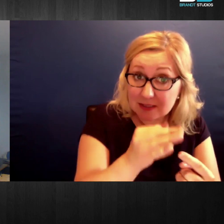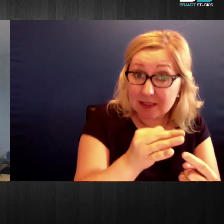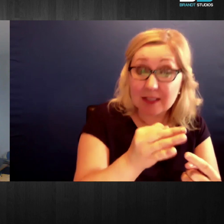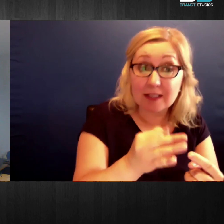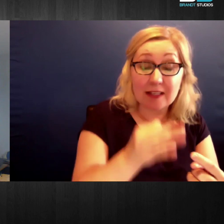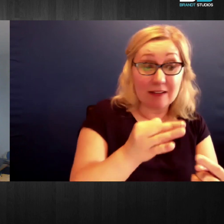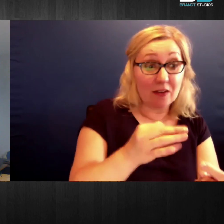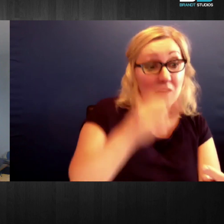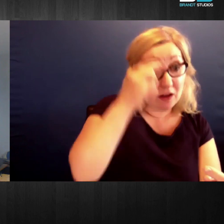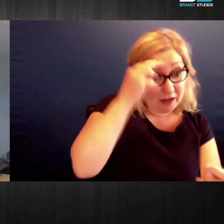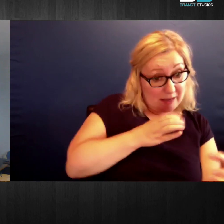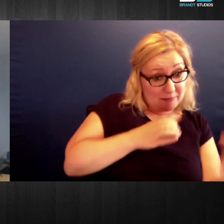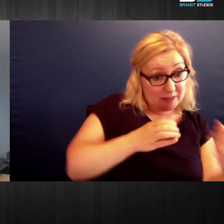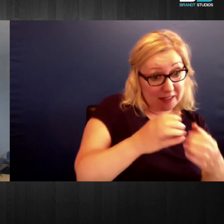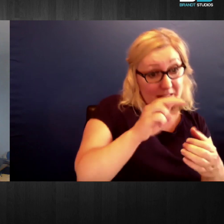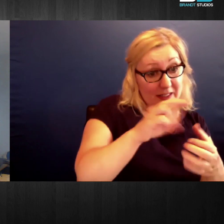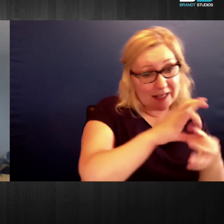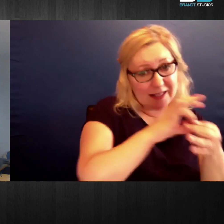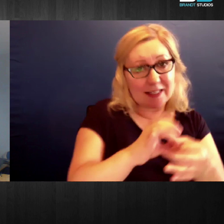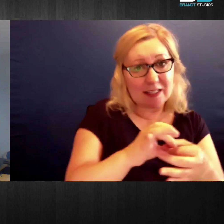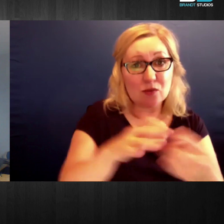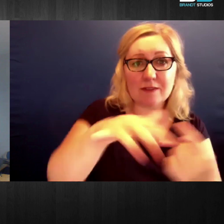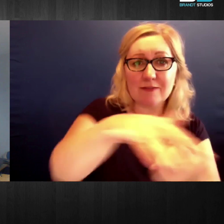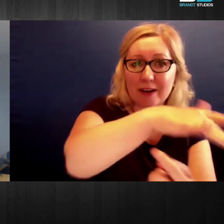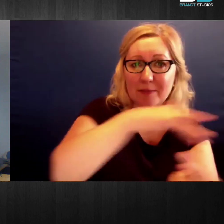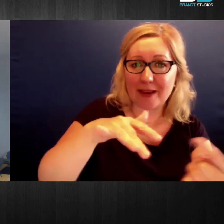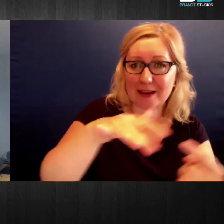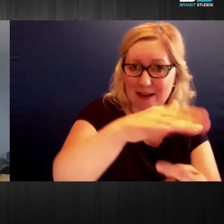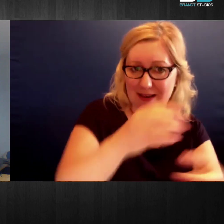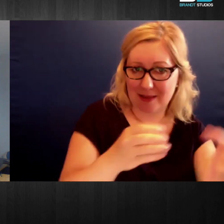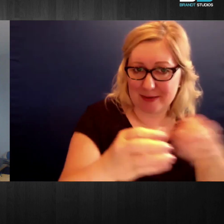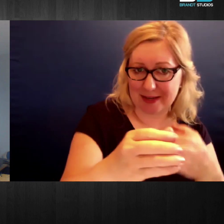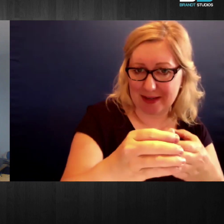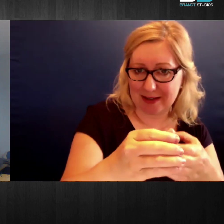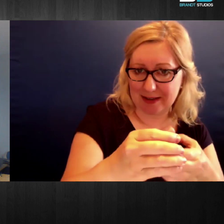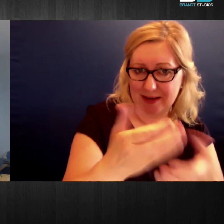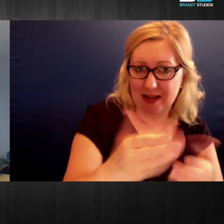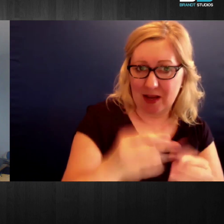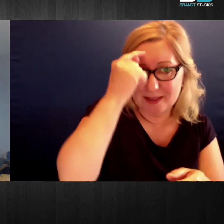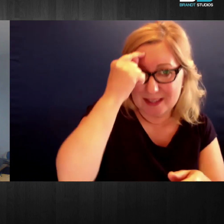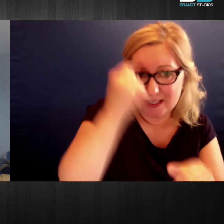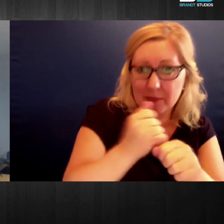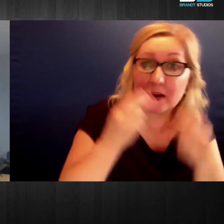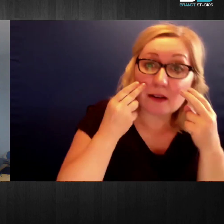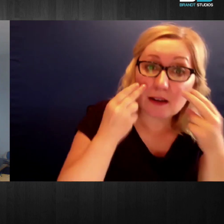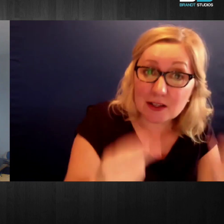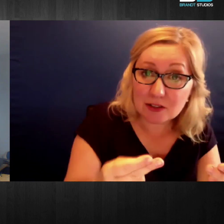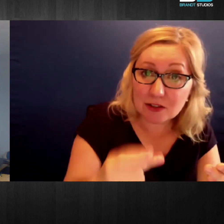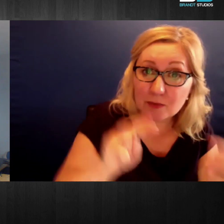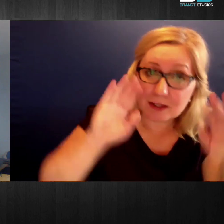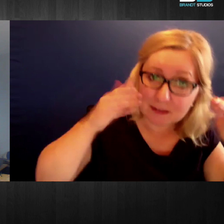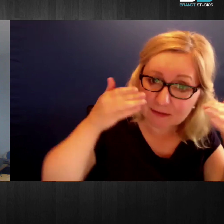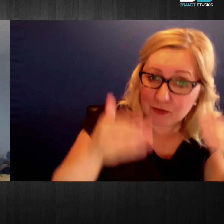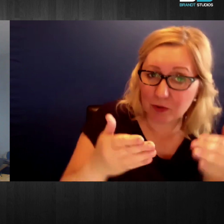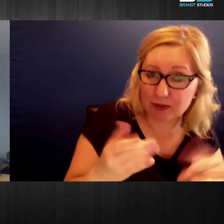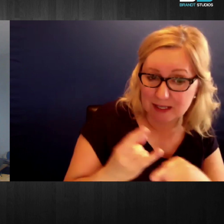nature, and lead to actions that are focused on planetary conservation. So I just